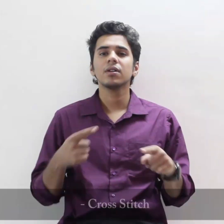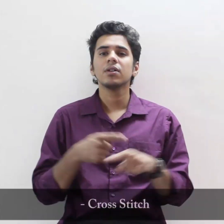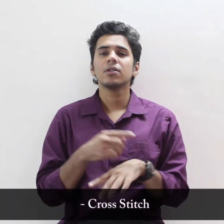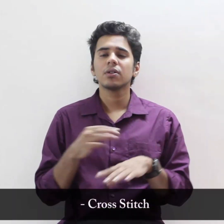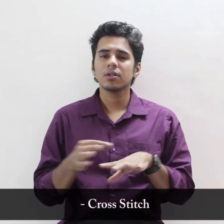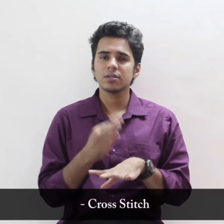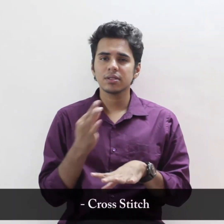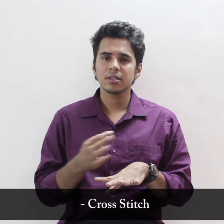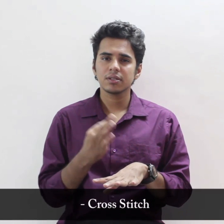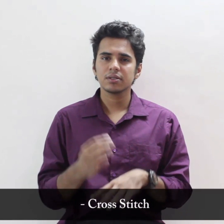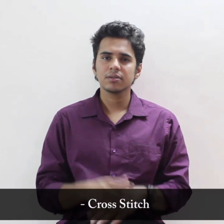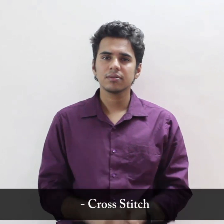Cross stitch.